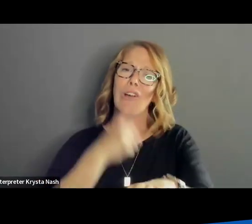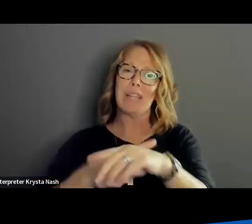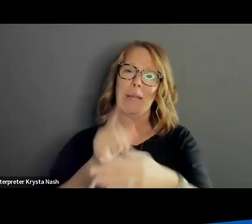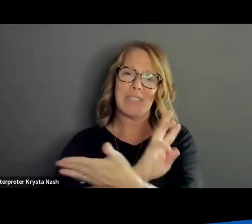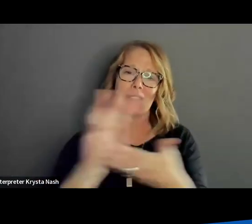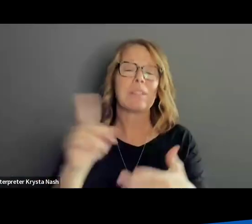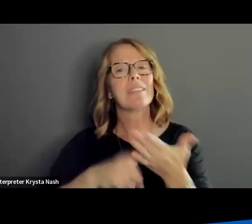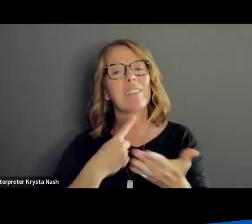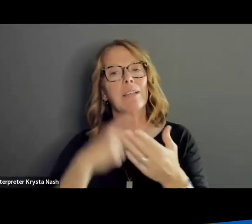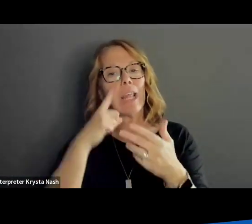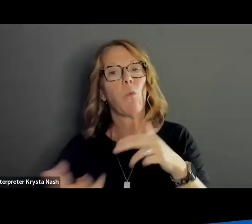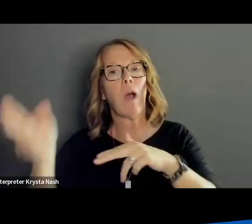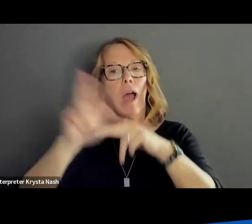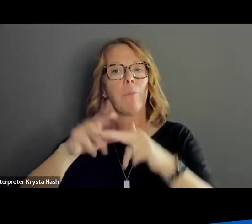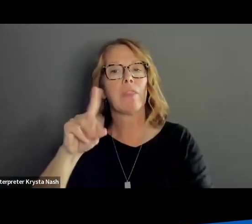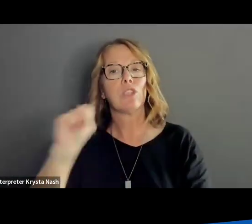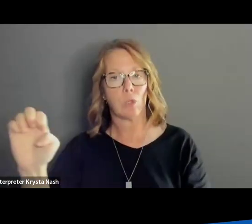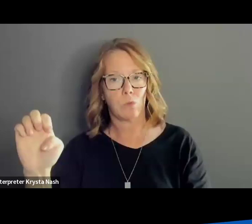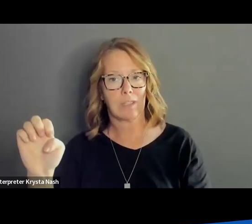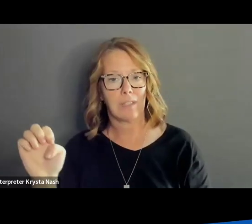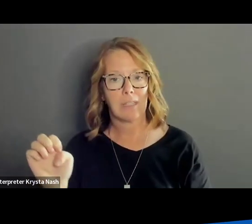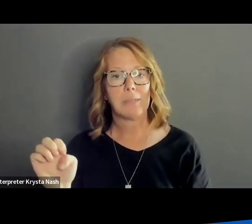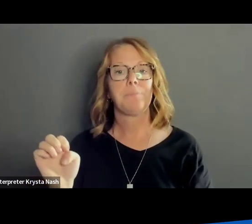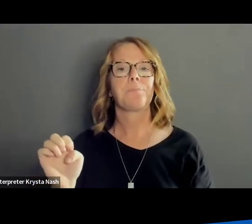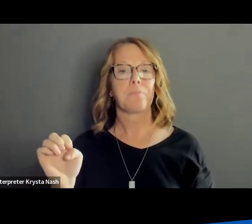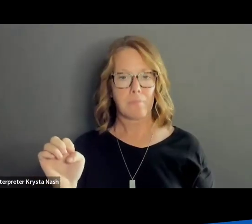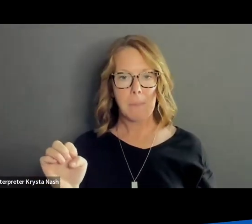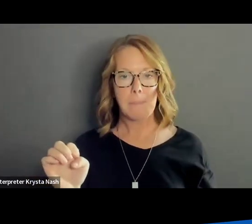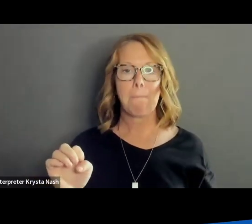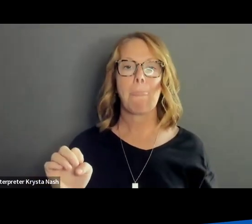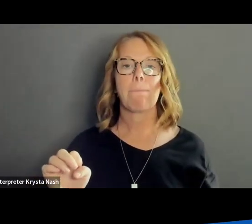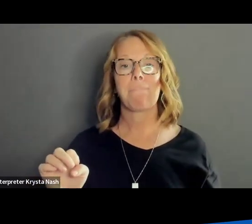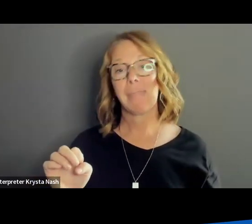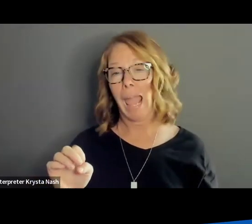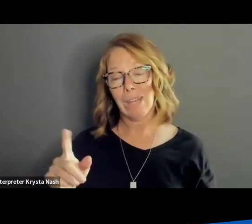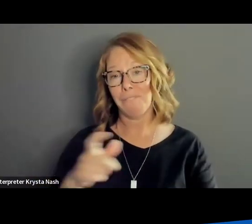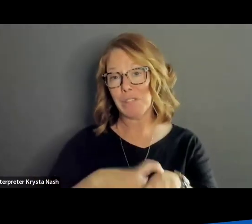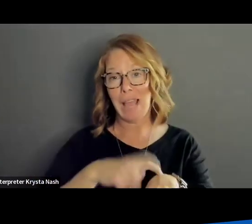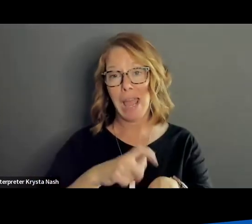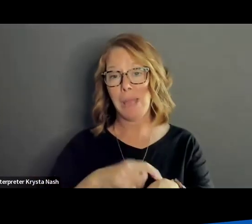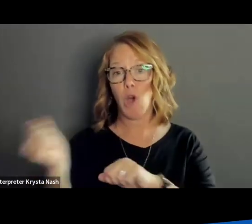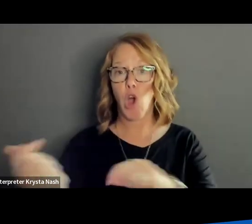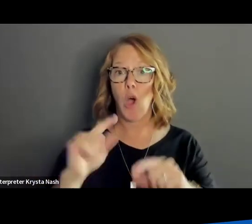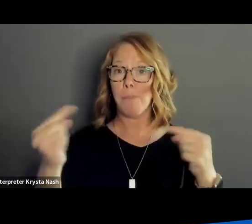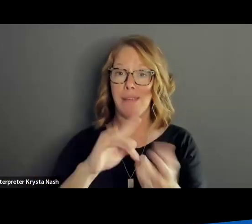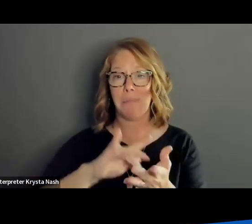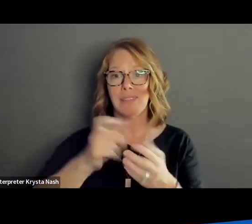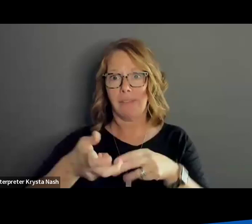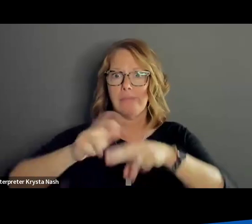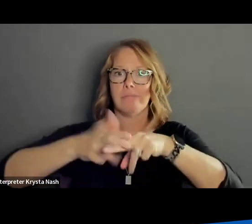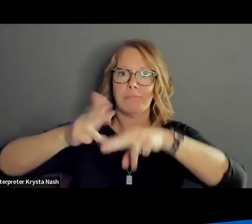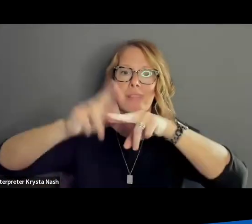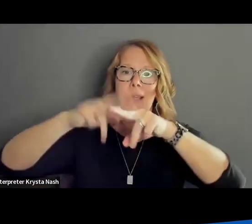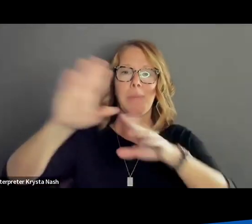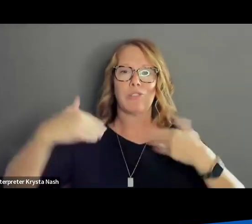they will up the dosage, and over time, all the pain medications have to be upped because your body gets used to it.